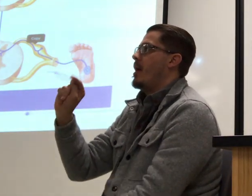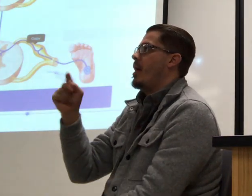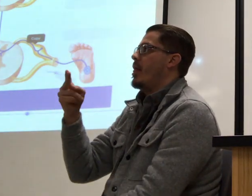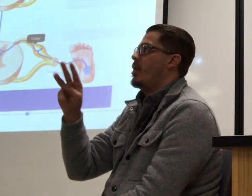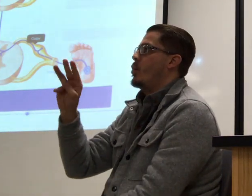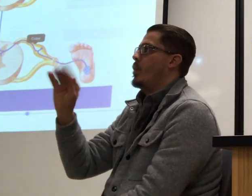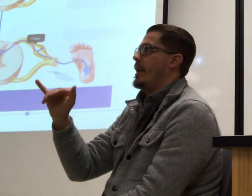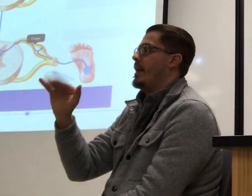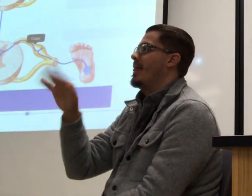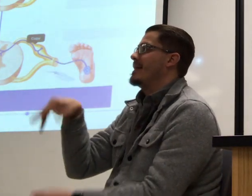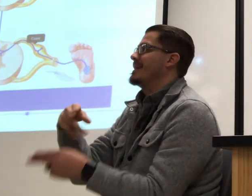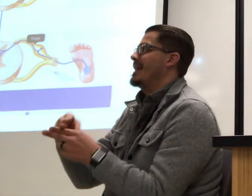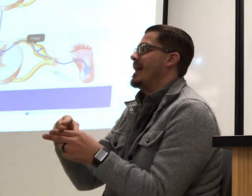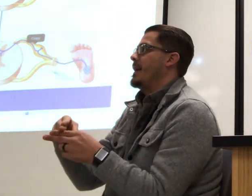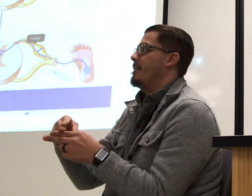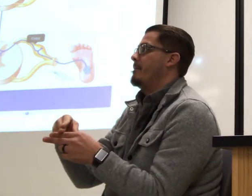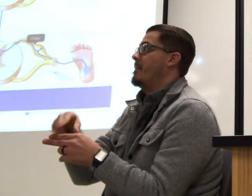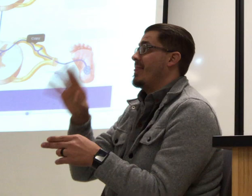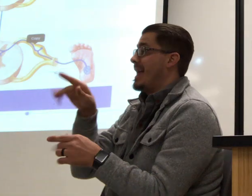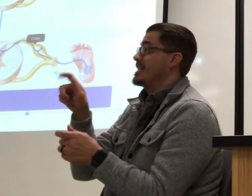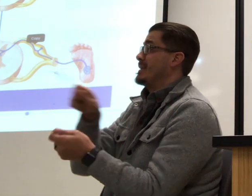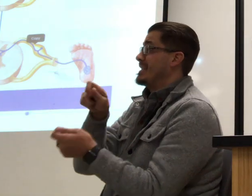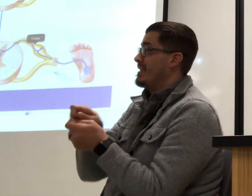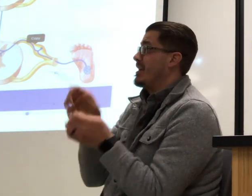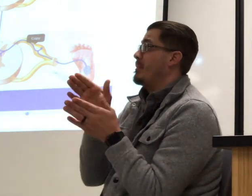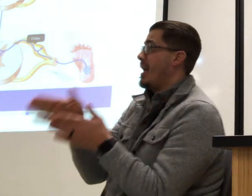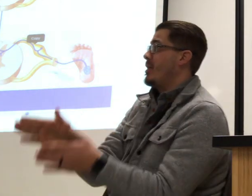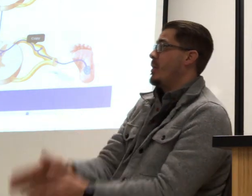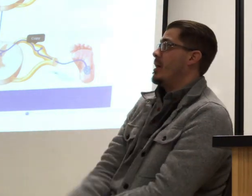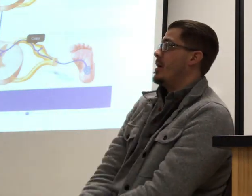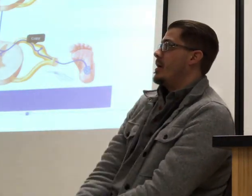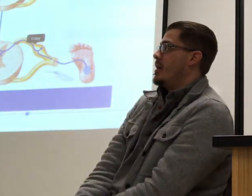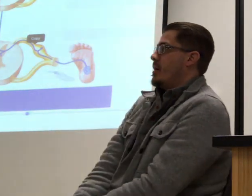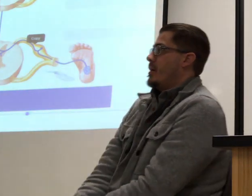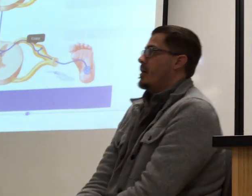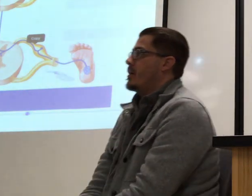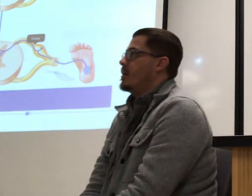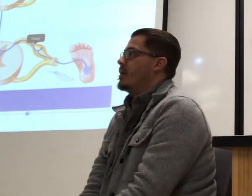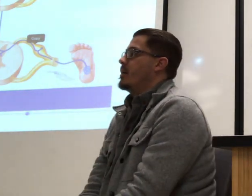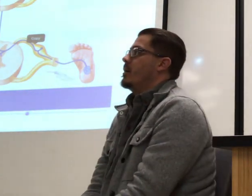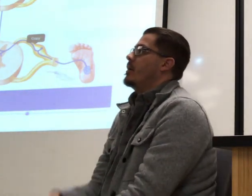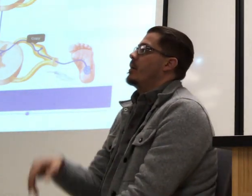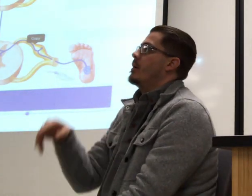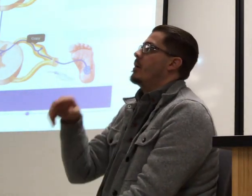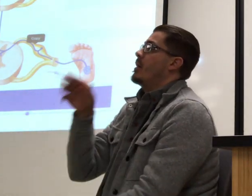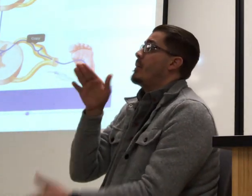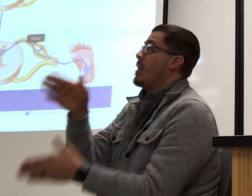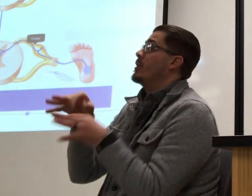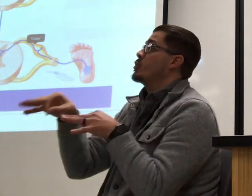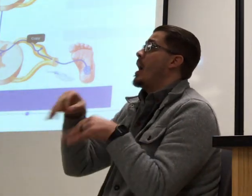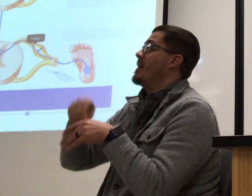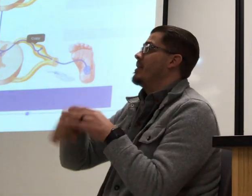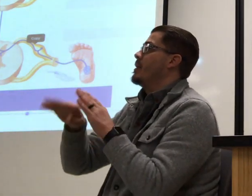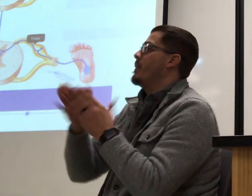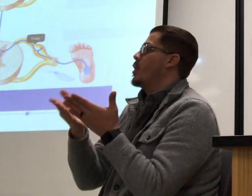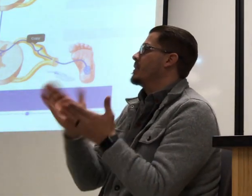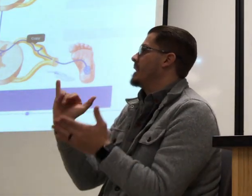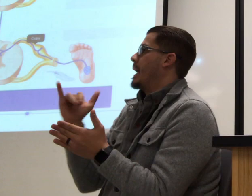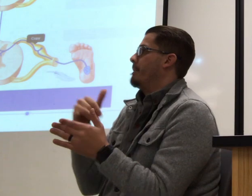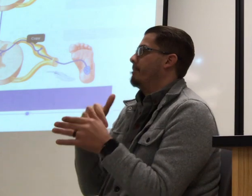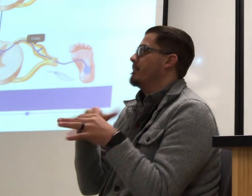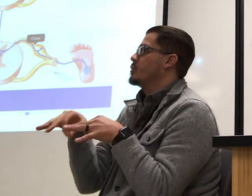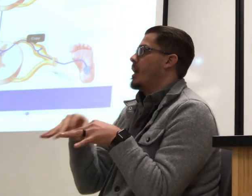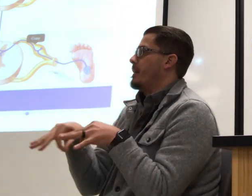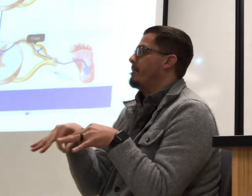So that's the name of the pathway, okay? And how the pathway is described in your book is how I'll describe it. You just follow